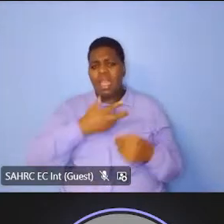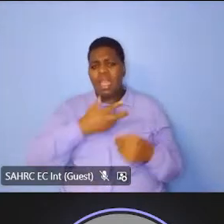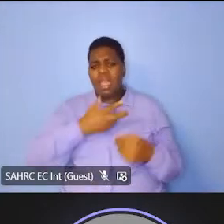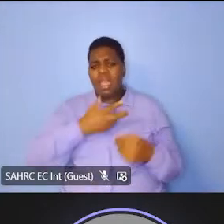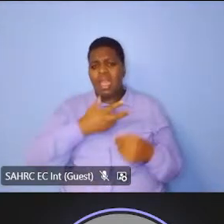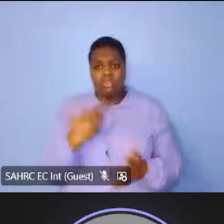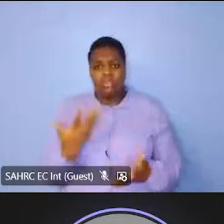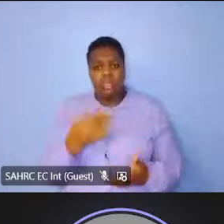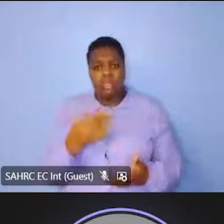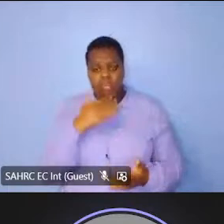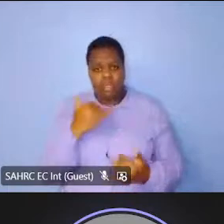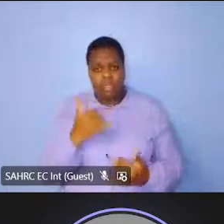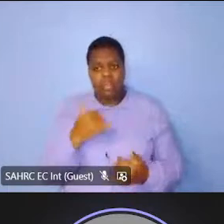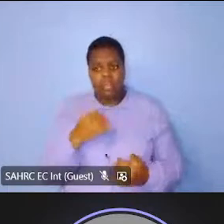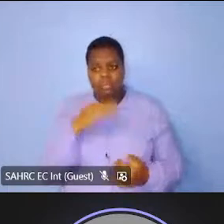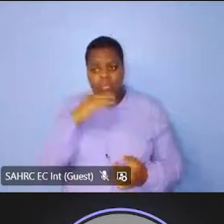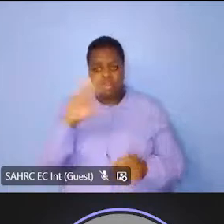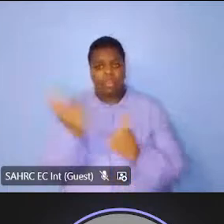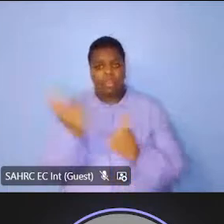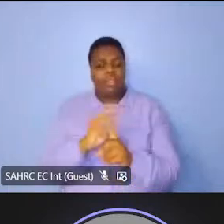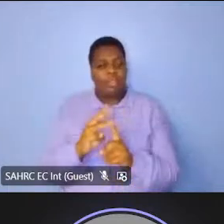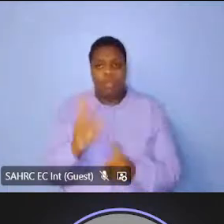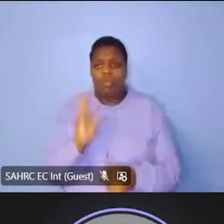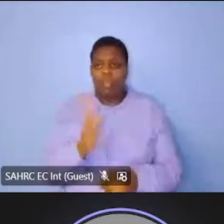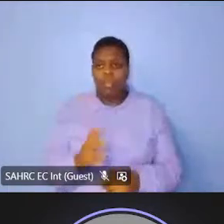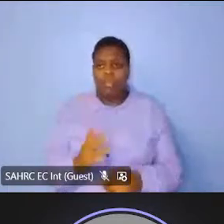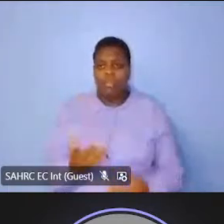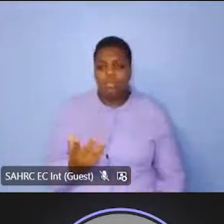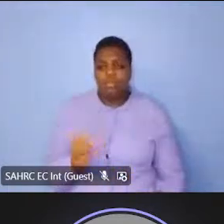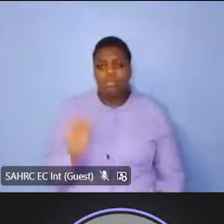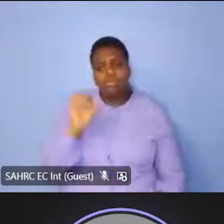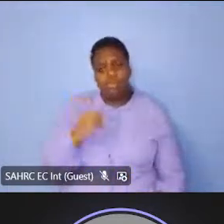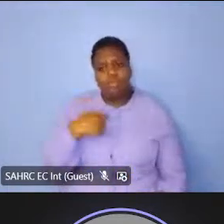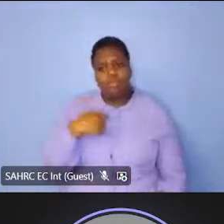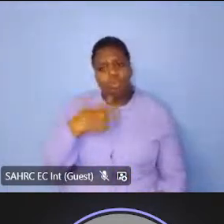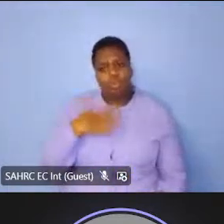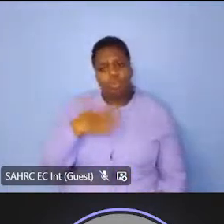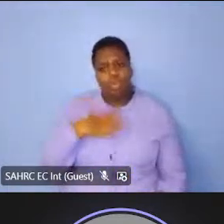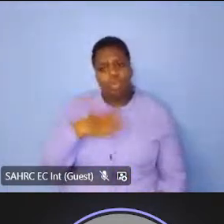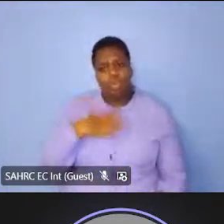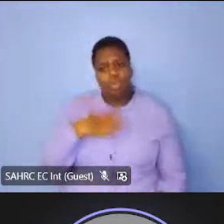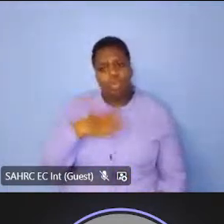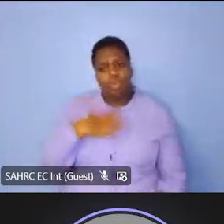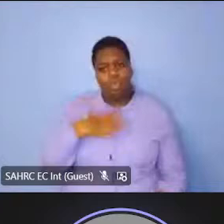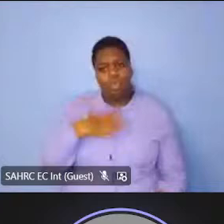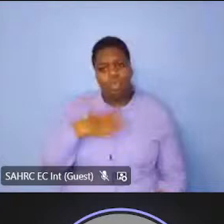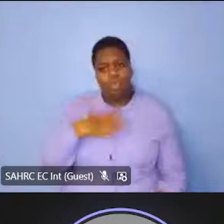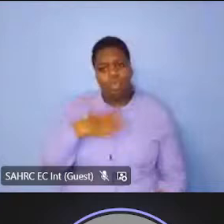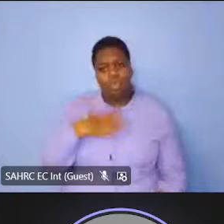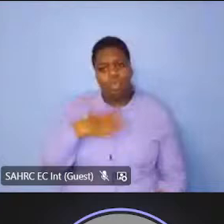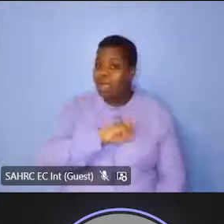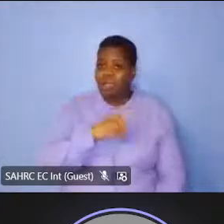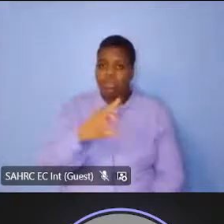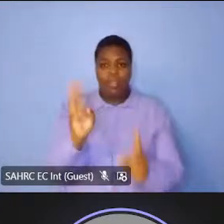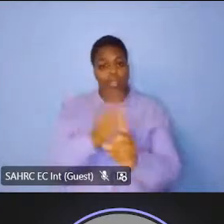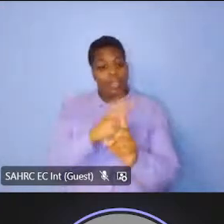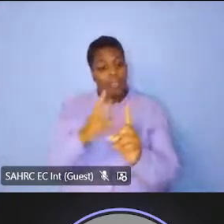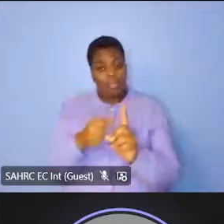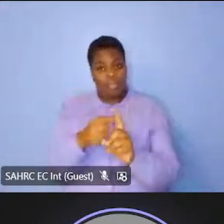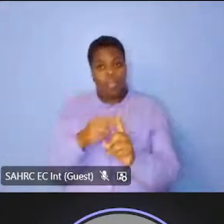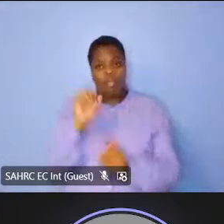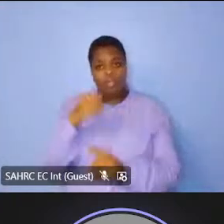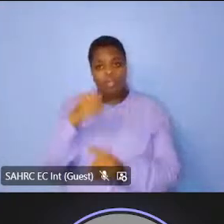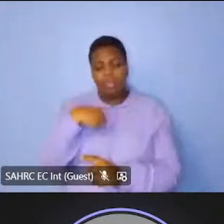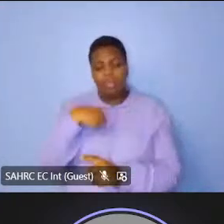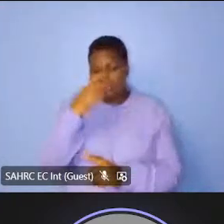then also being taken for a disciplinary hearing. And so we wanted to just note that because disciplinary hearings, we believe, are